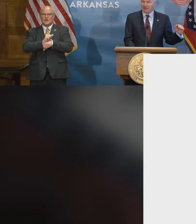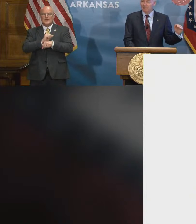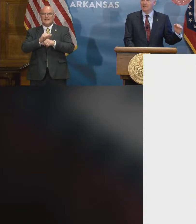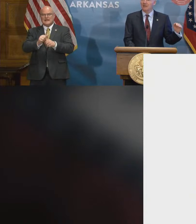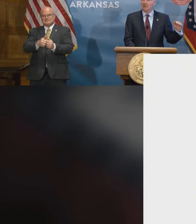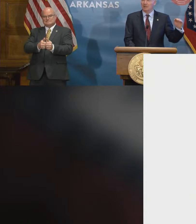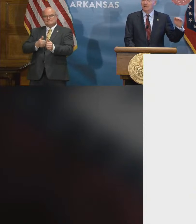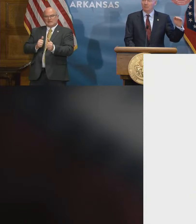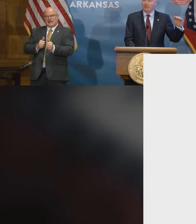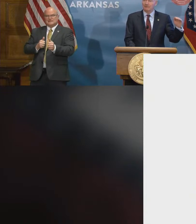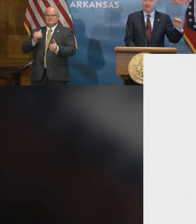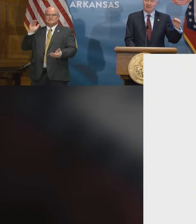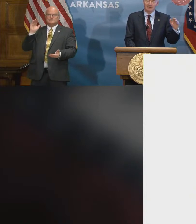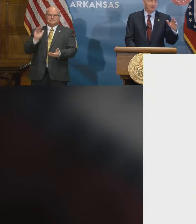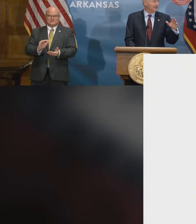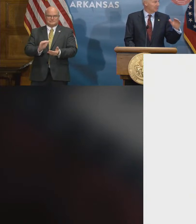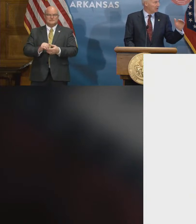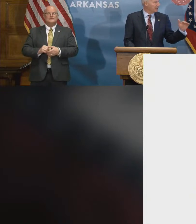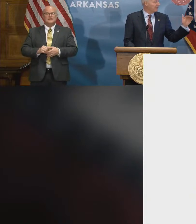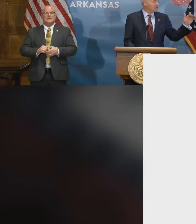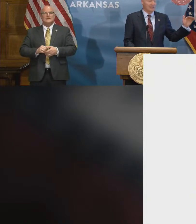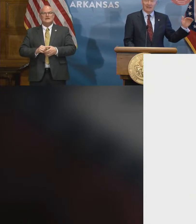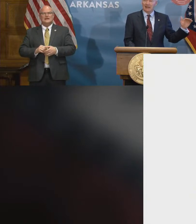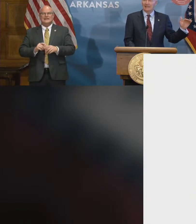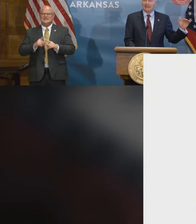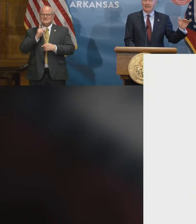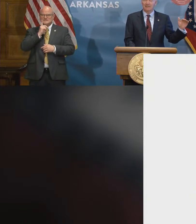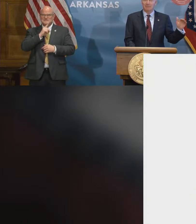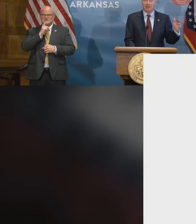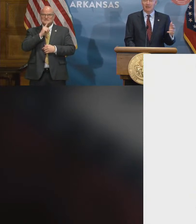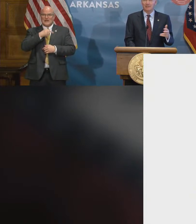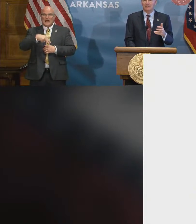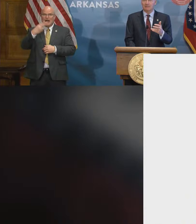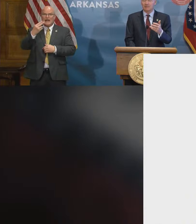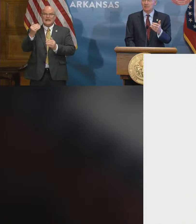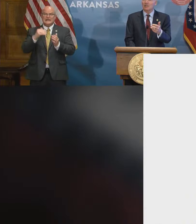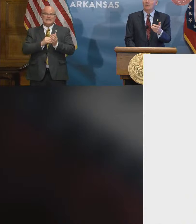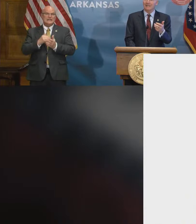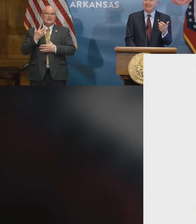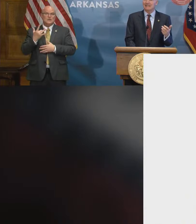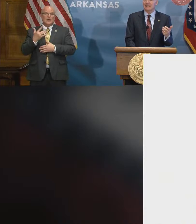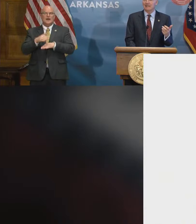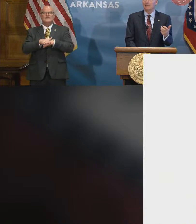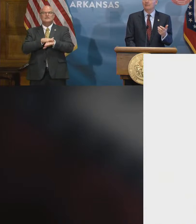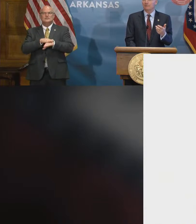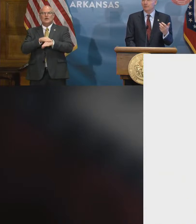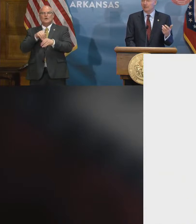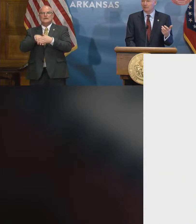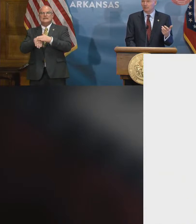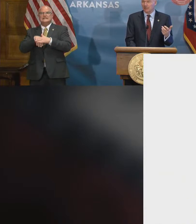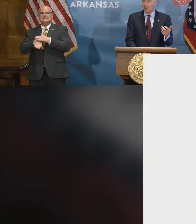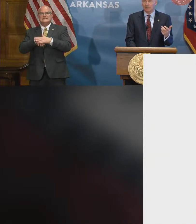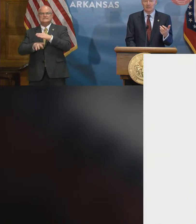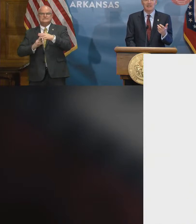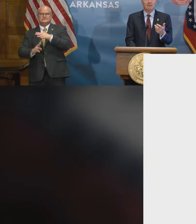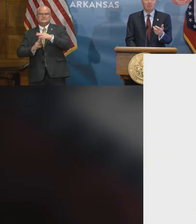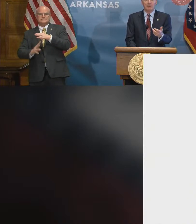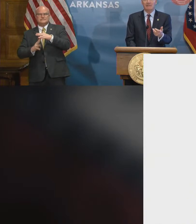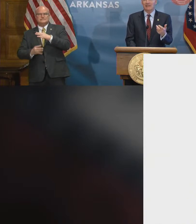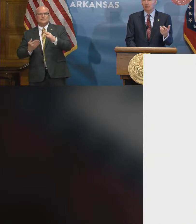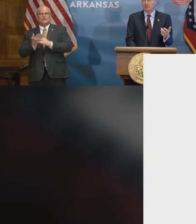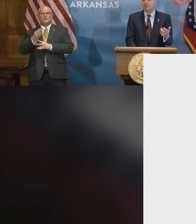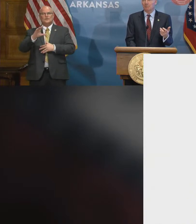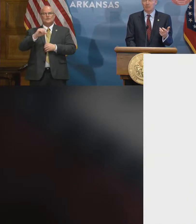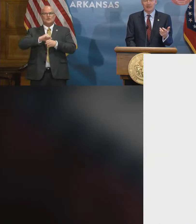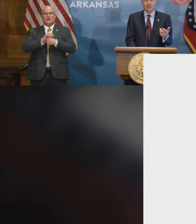that backup. It was artificially high again because of the slow intake through COVID. But